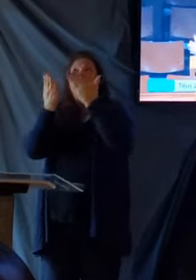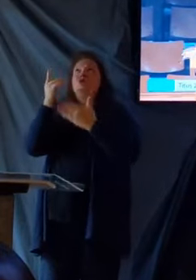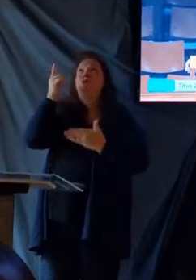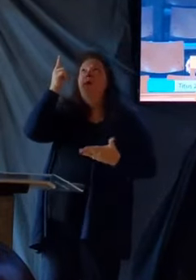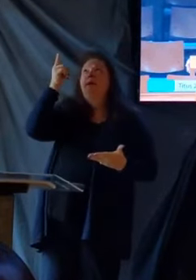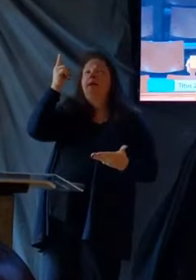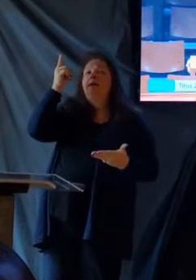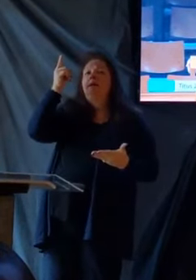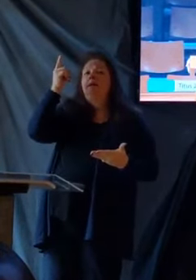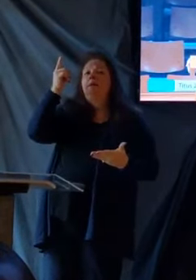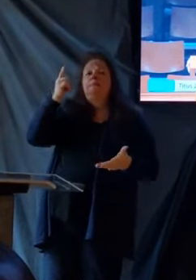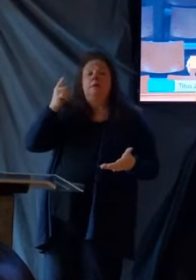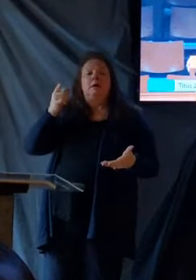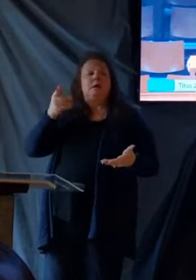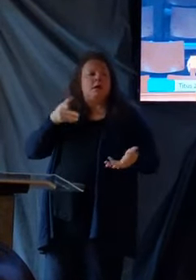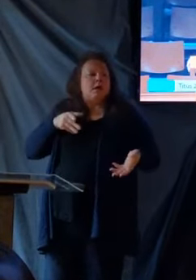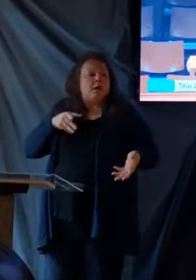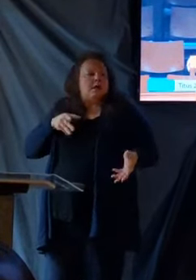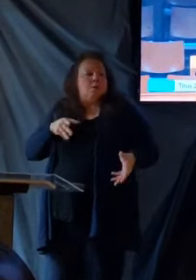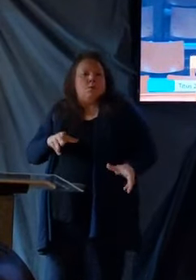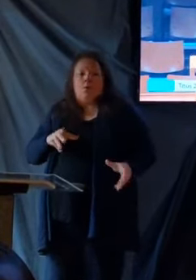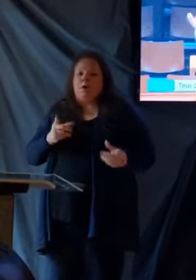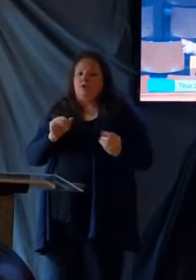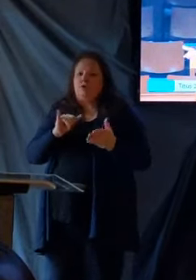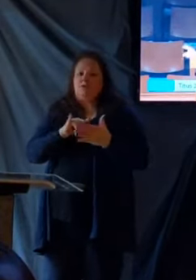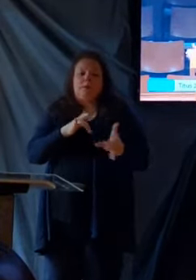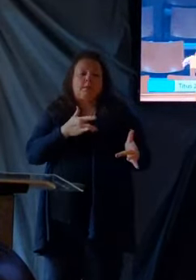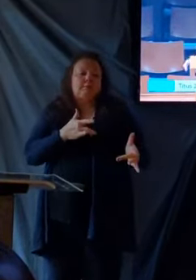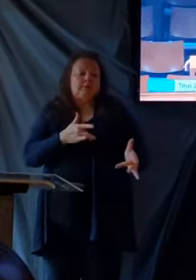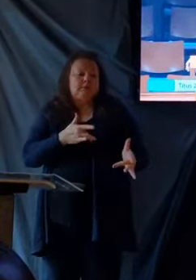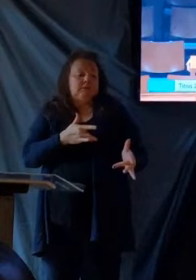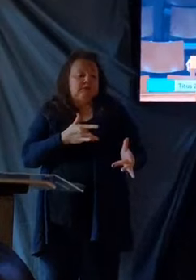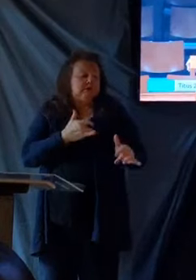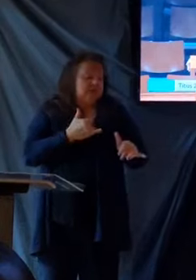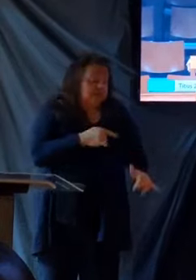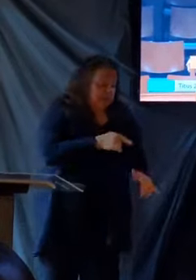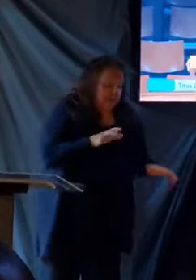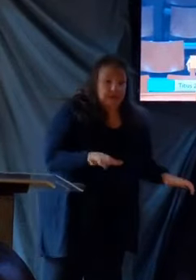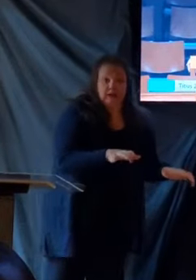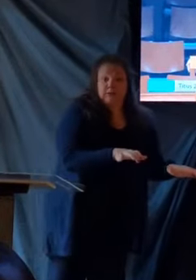Him, you certainly don't want to be doing that which is characteristic of the devil.